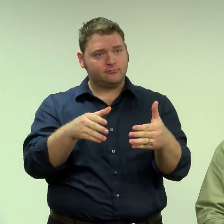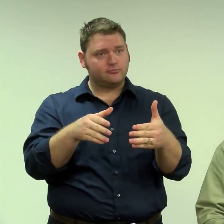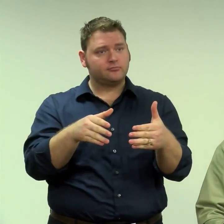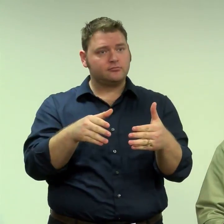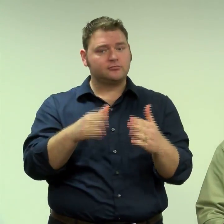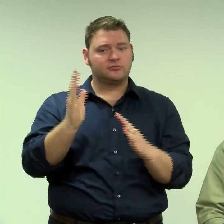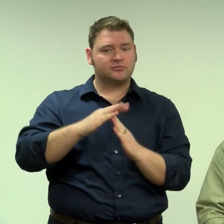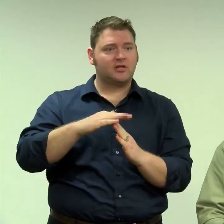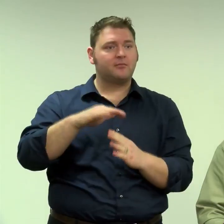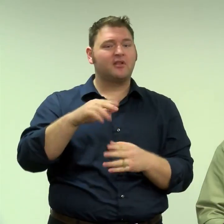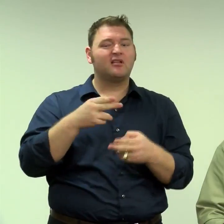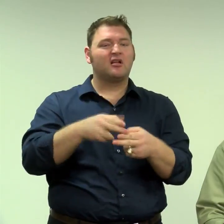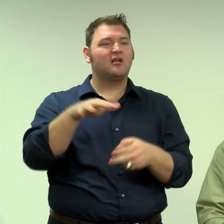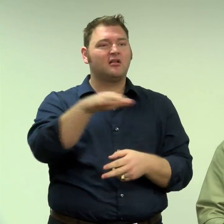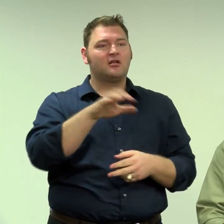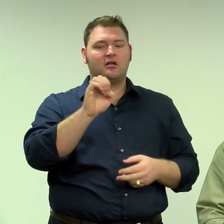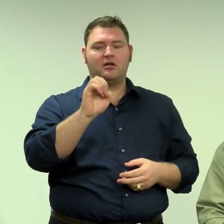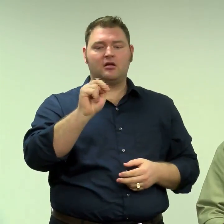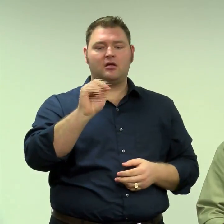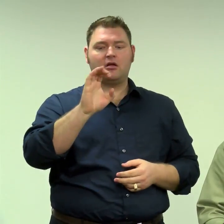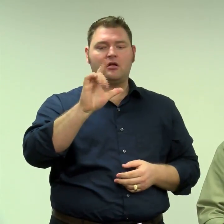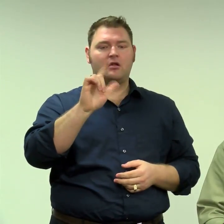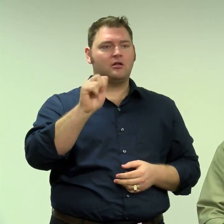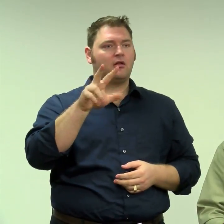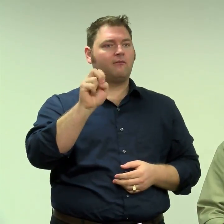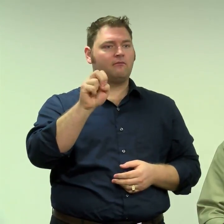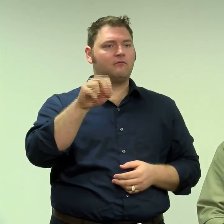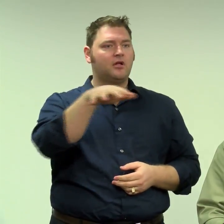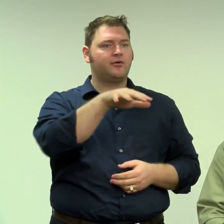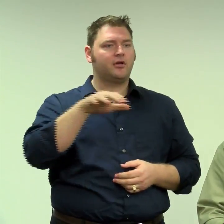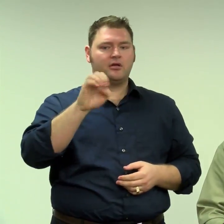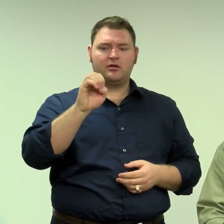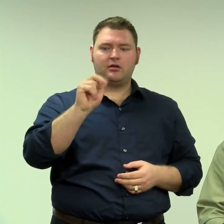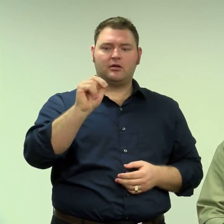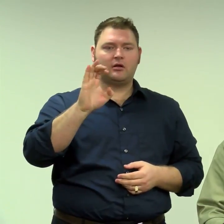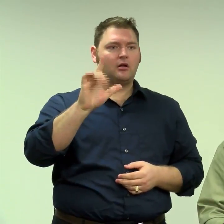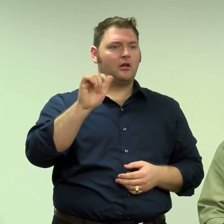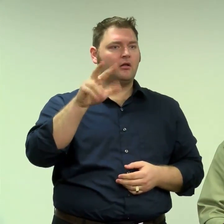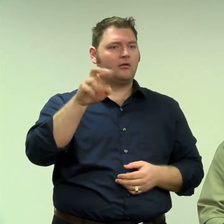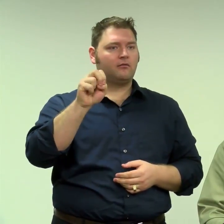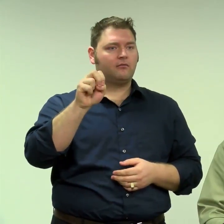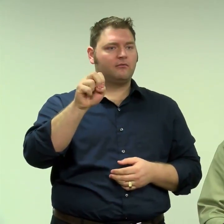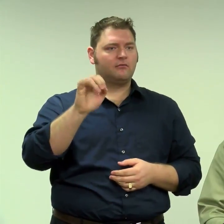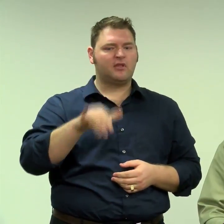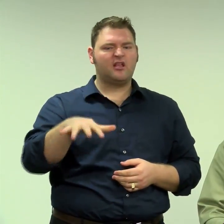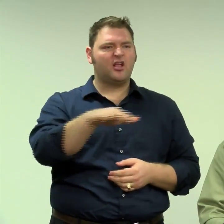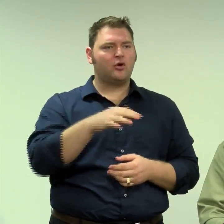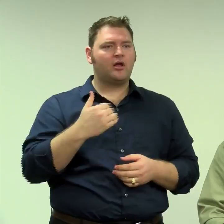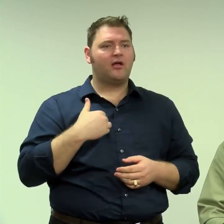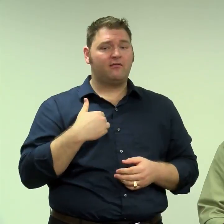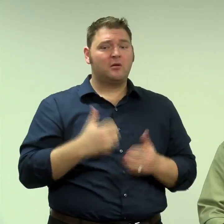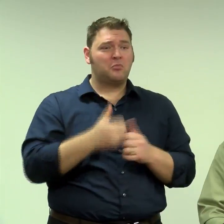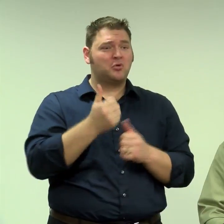the area called the Enclave, which is an area with primarily one-story